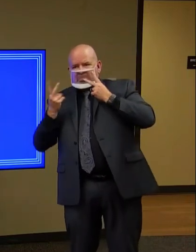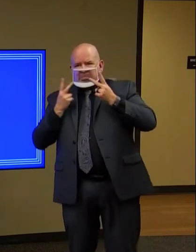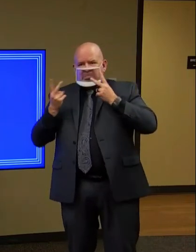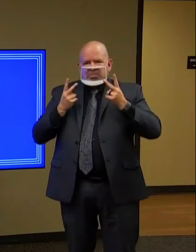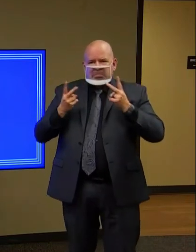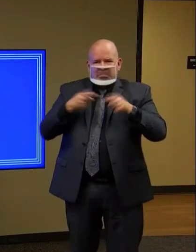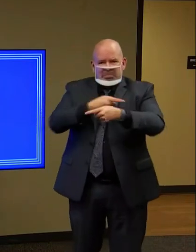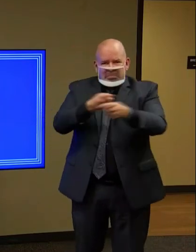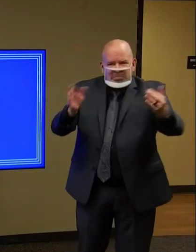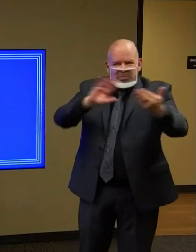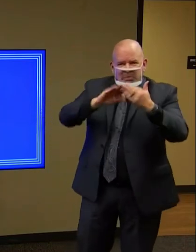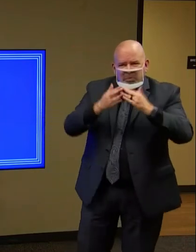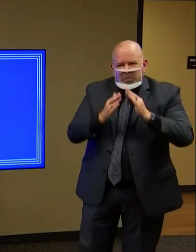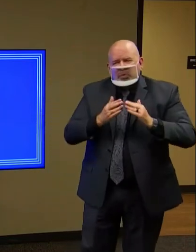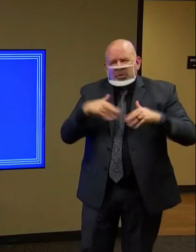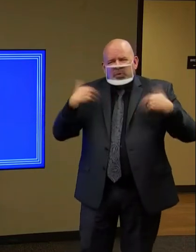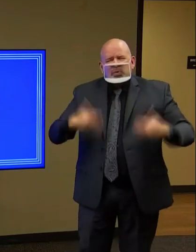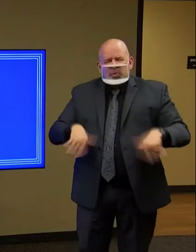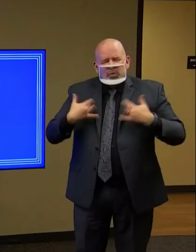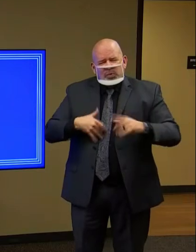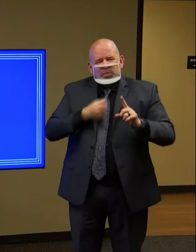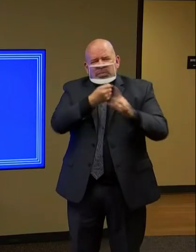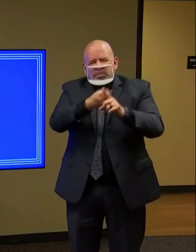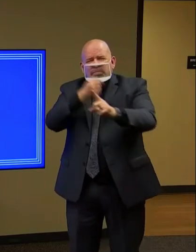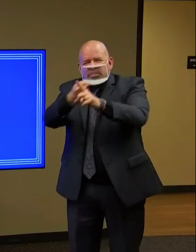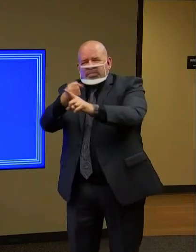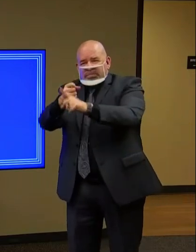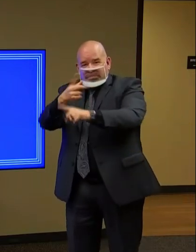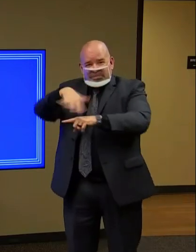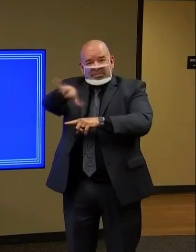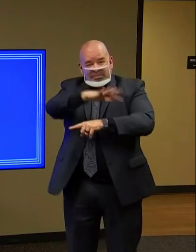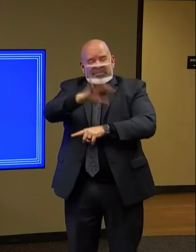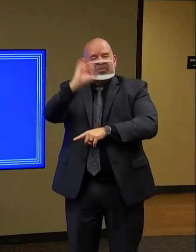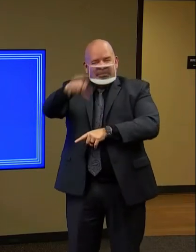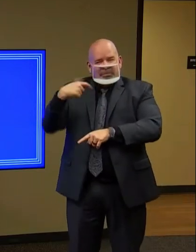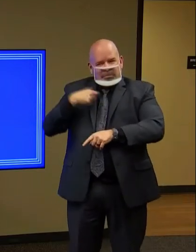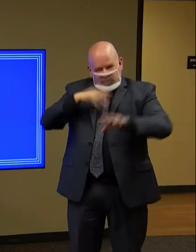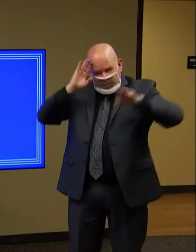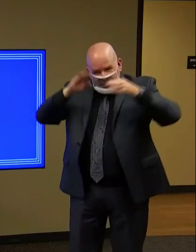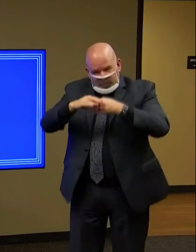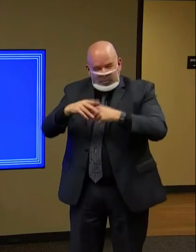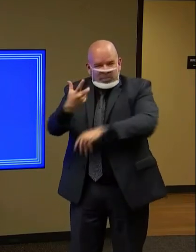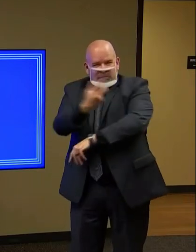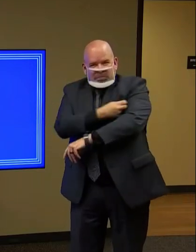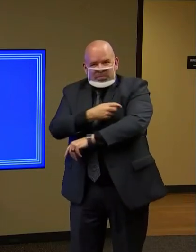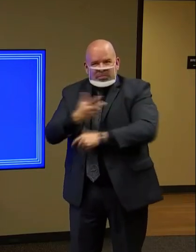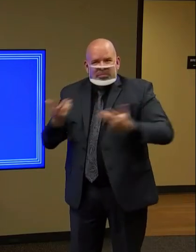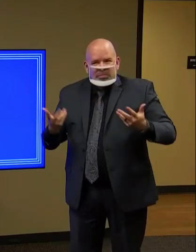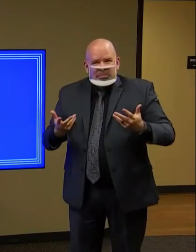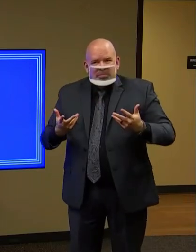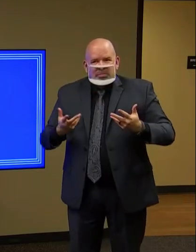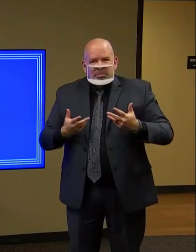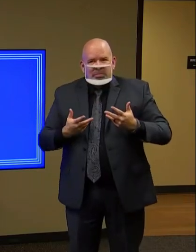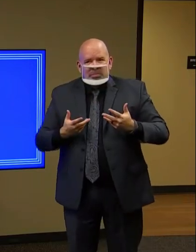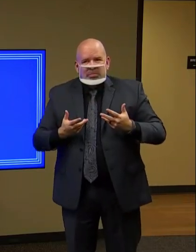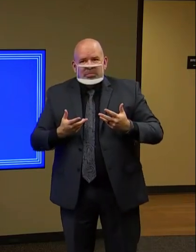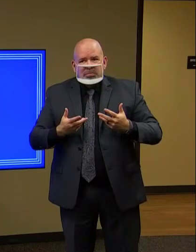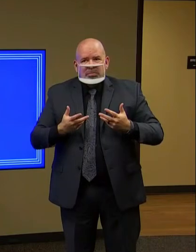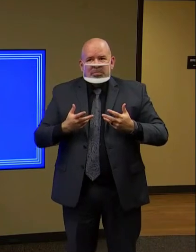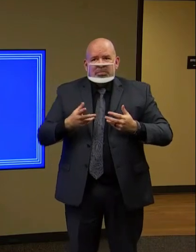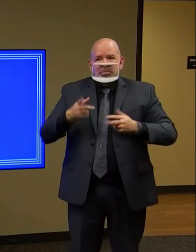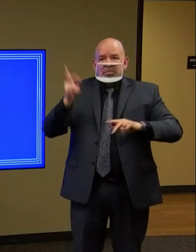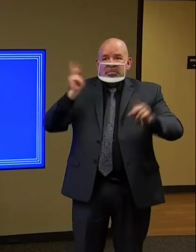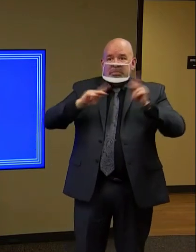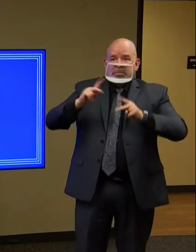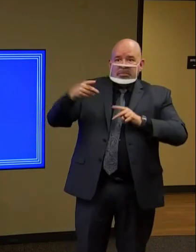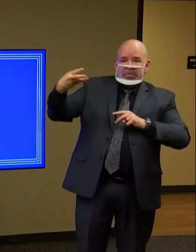suffered most and disproportionately been affected by COVID infection, taking into account the people at the highest risk,